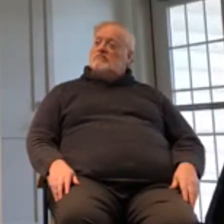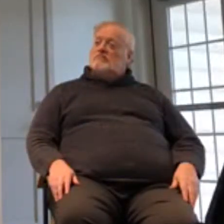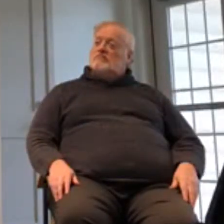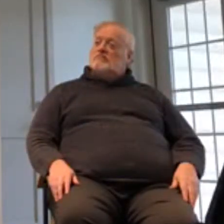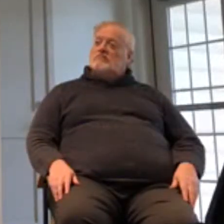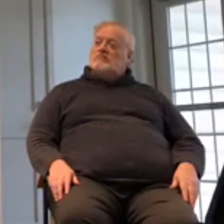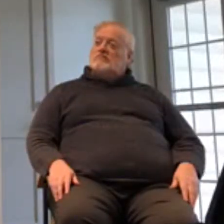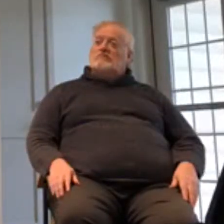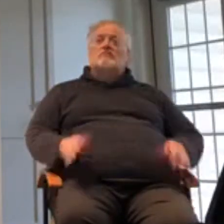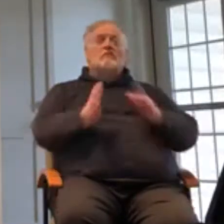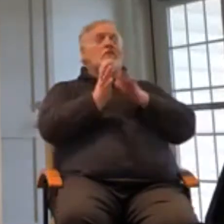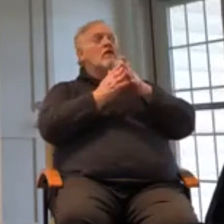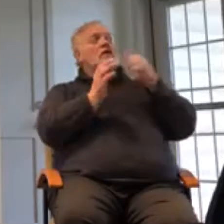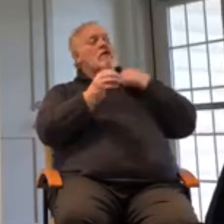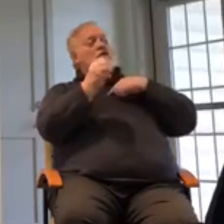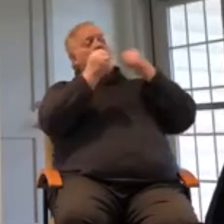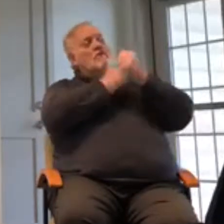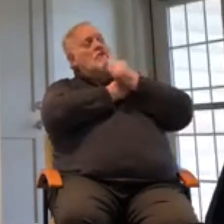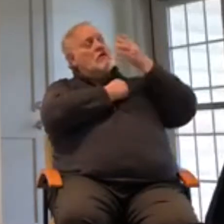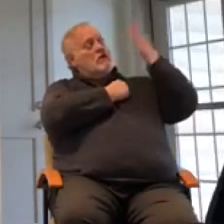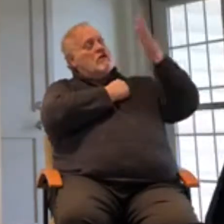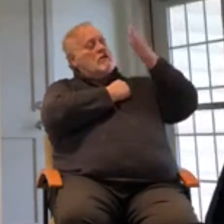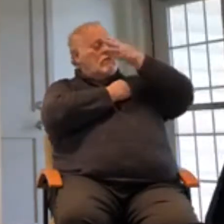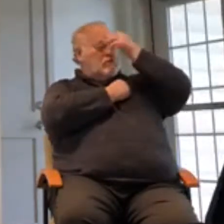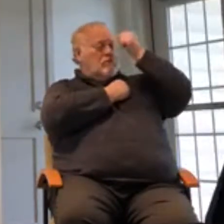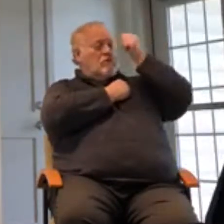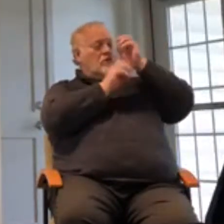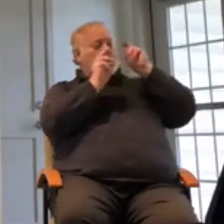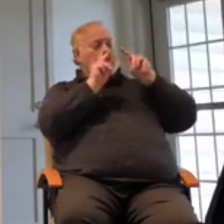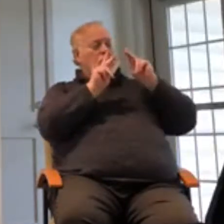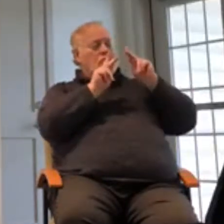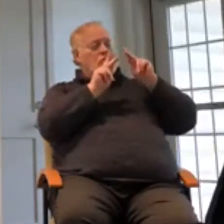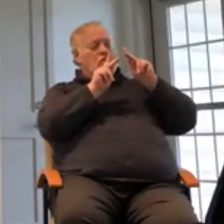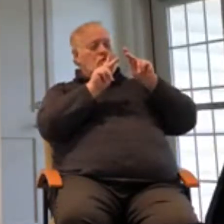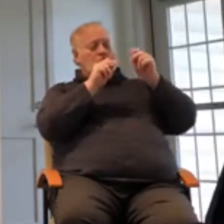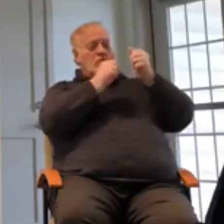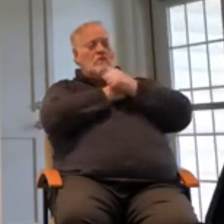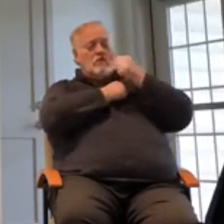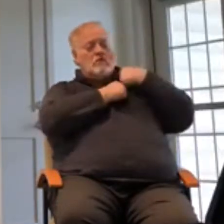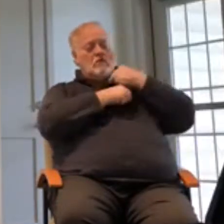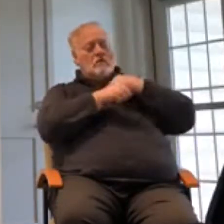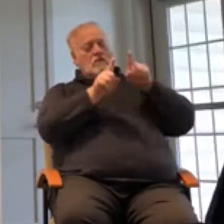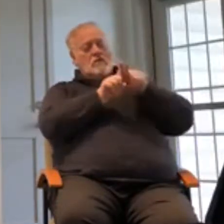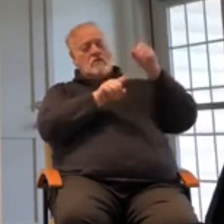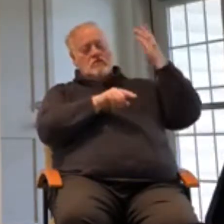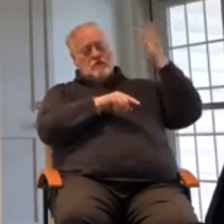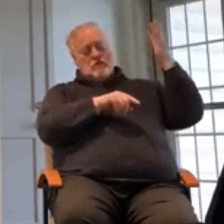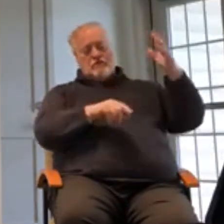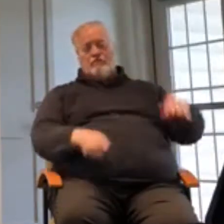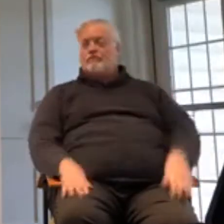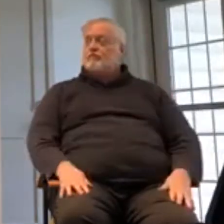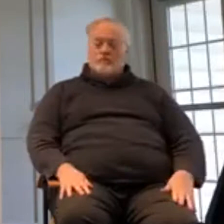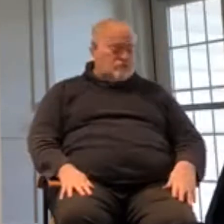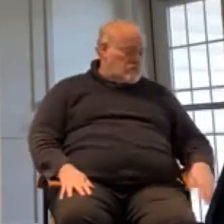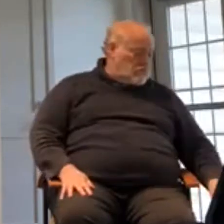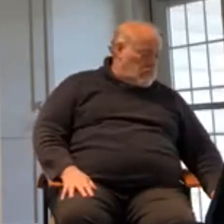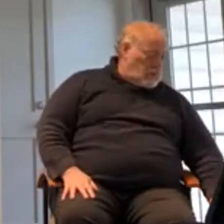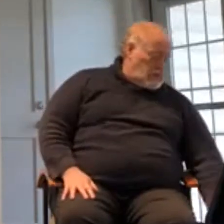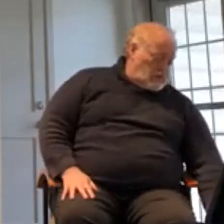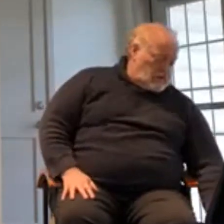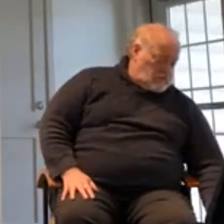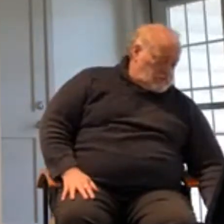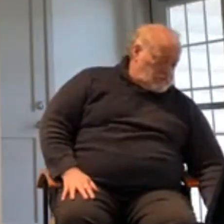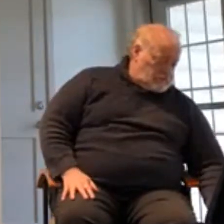And Jesus, we do love you because no one ever cared for me like you care for me. Amen. This is a good